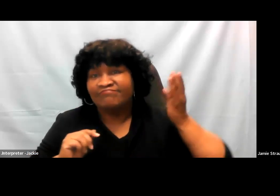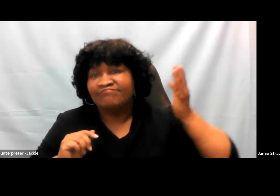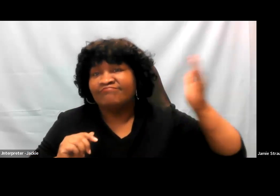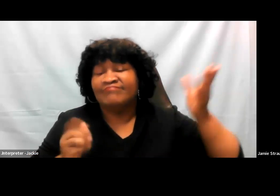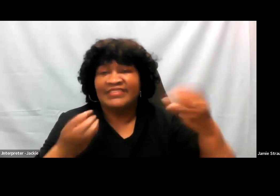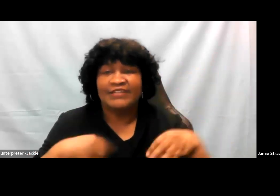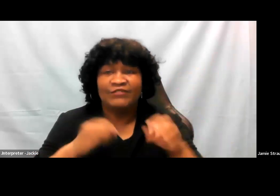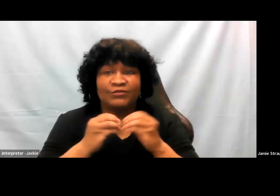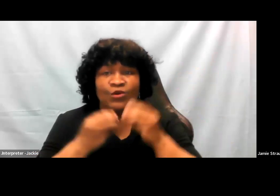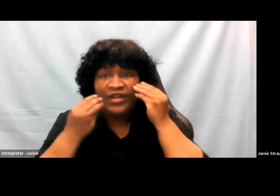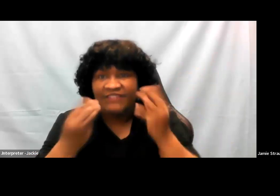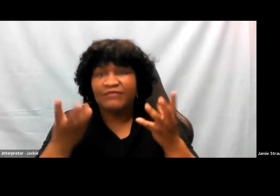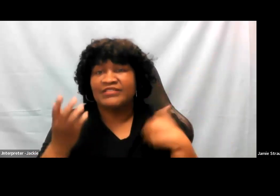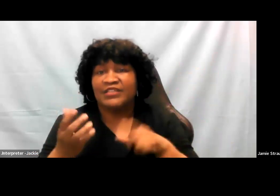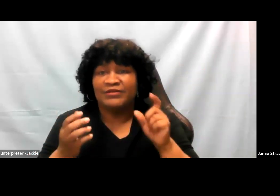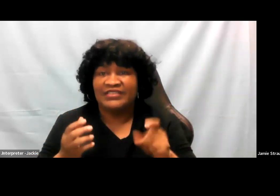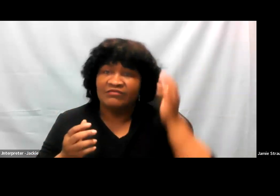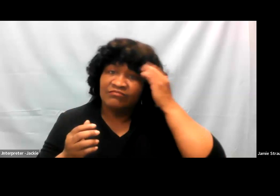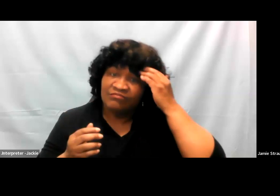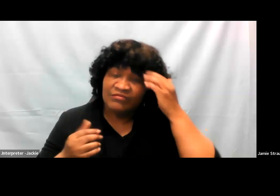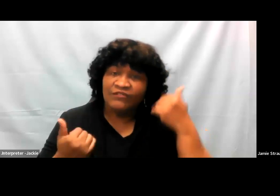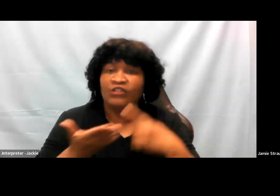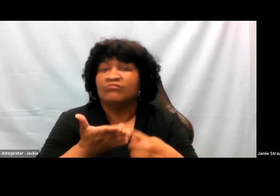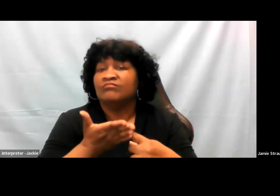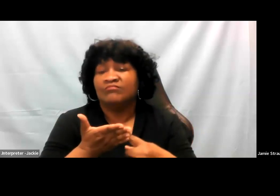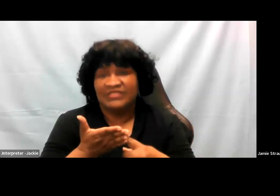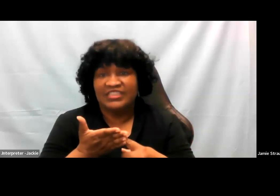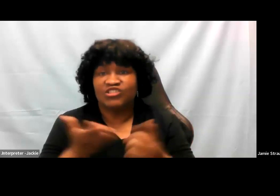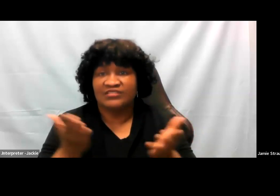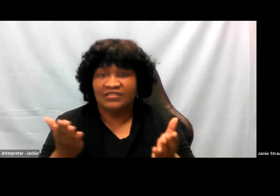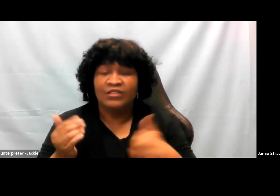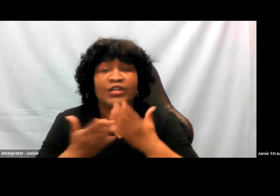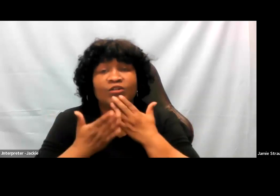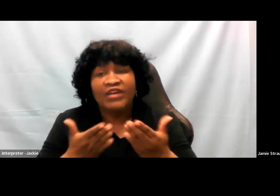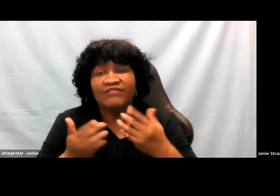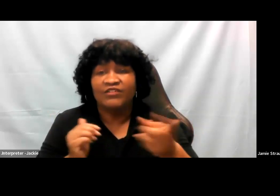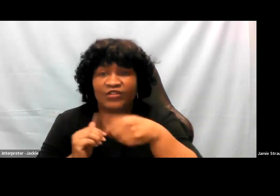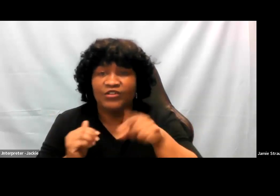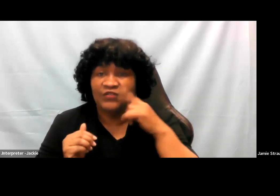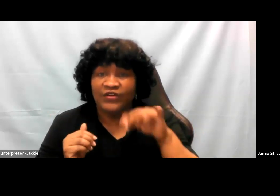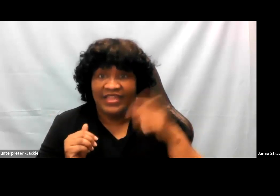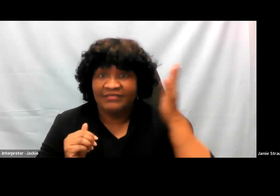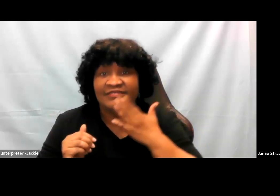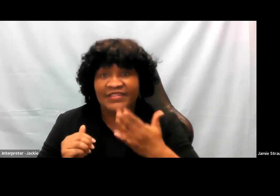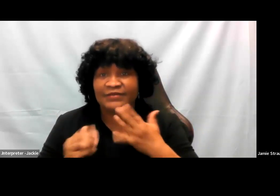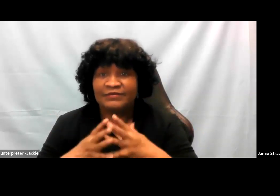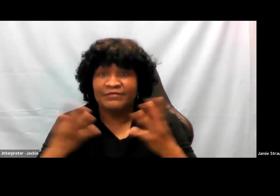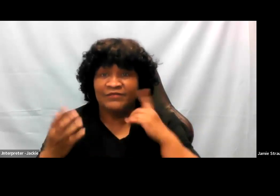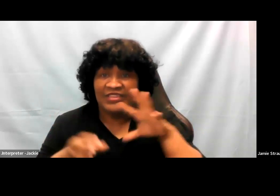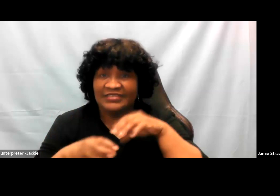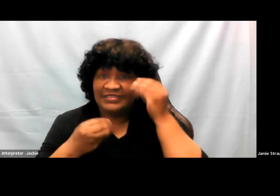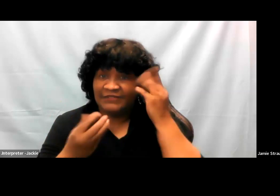providing us with the information we need to have informed discussions. We are grateful for the effort you've put into providing this